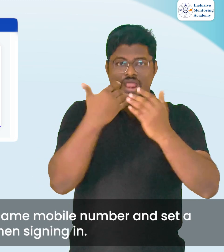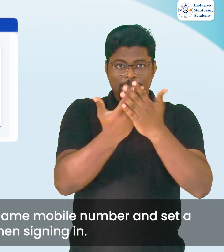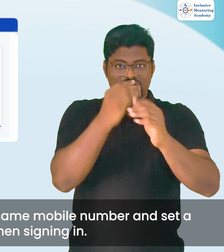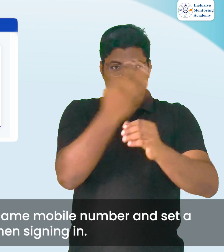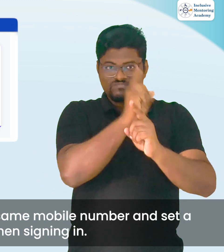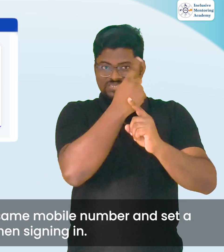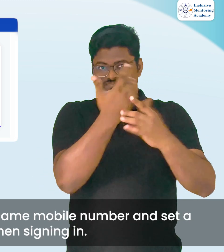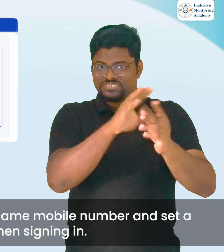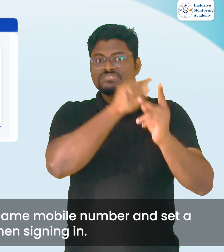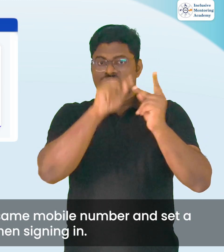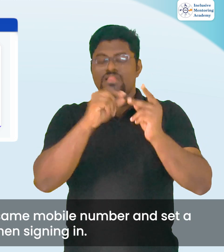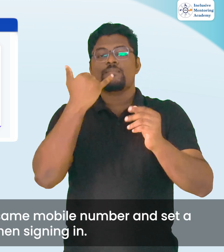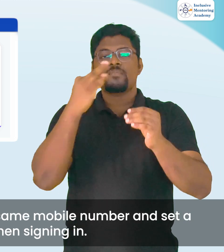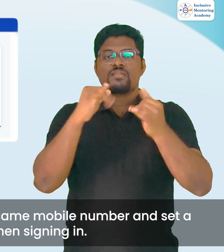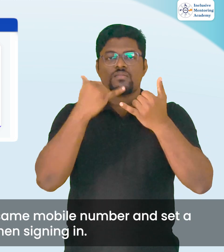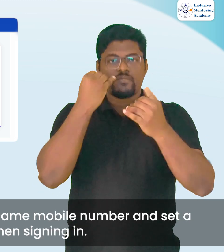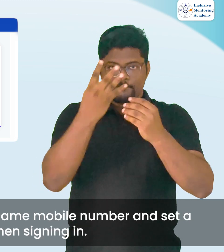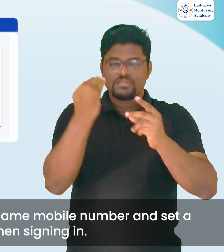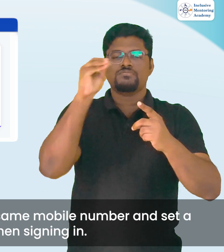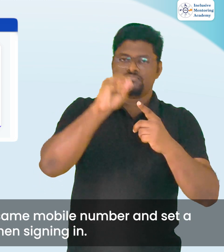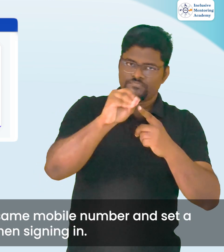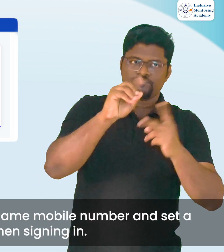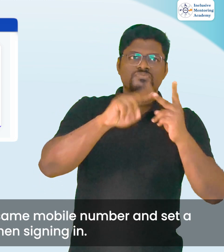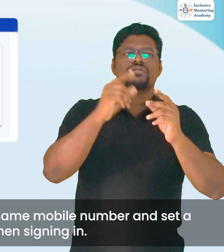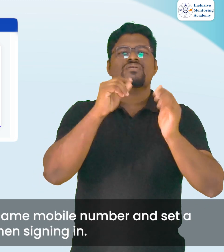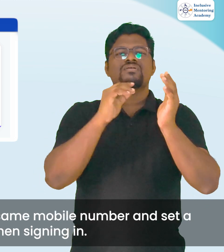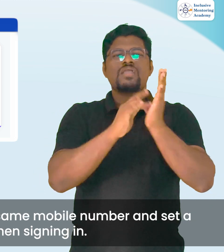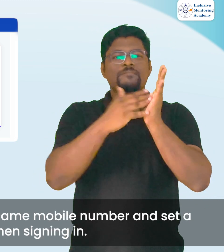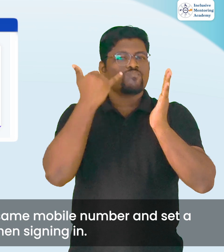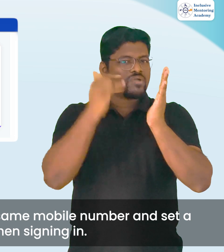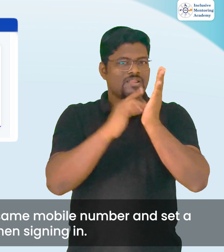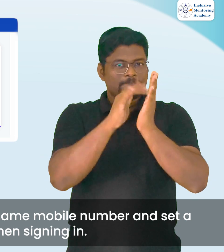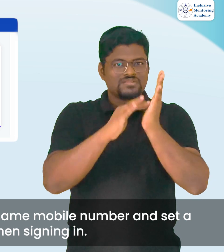For previous sign-ups, use the same mobile number and set a security PIN when signing in.